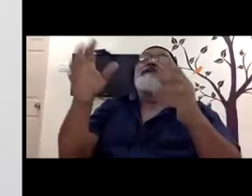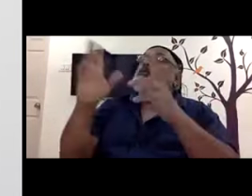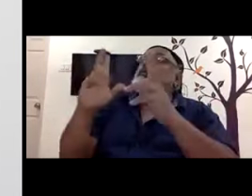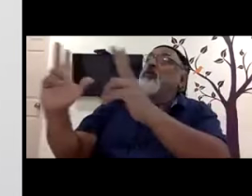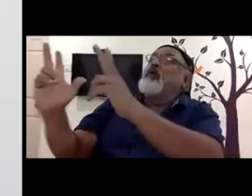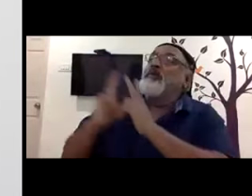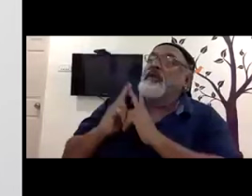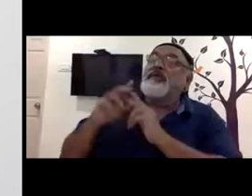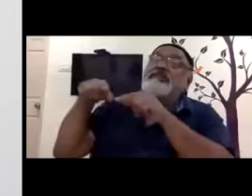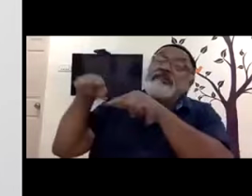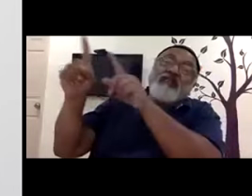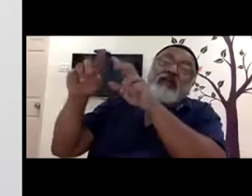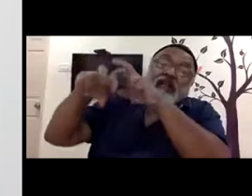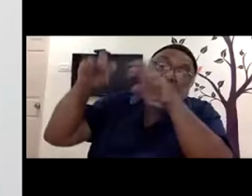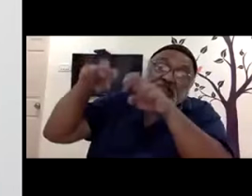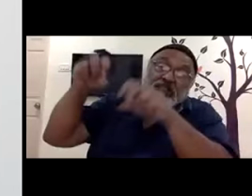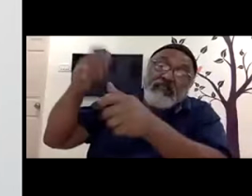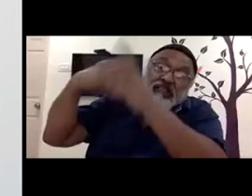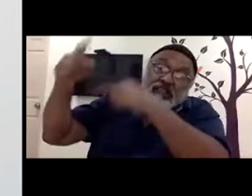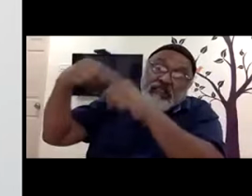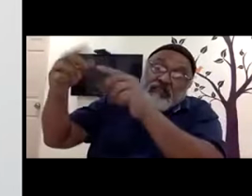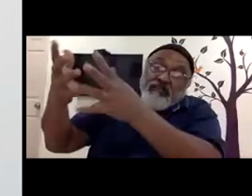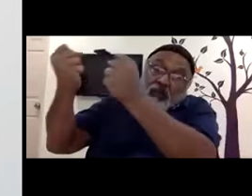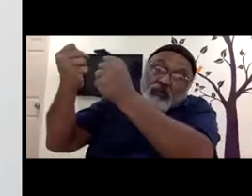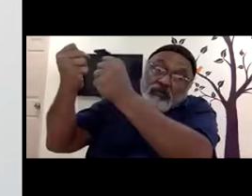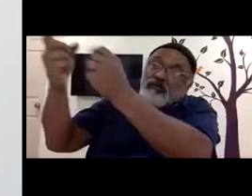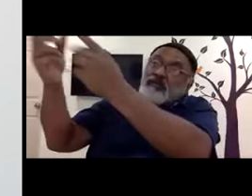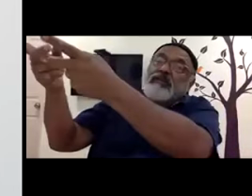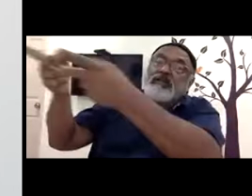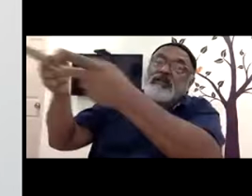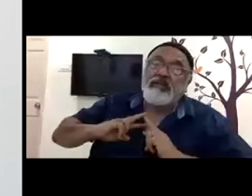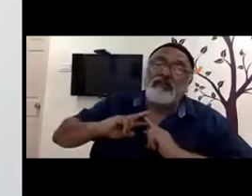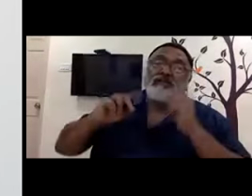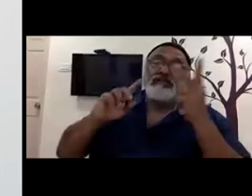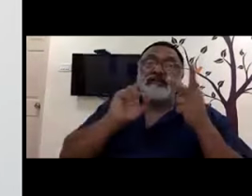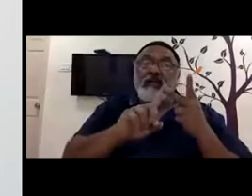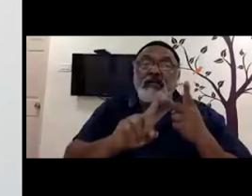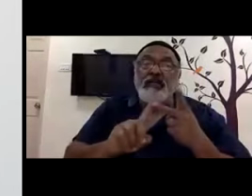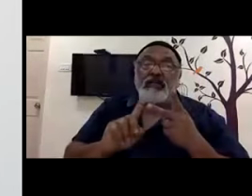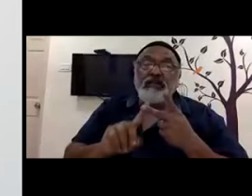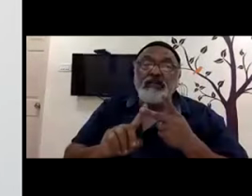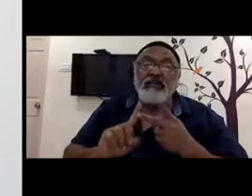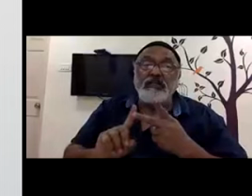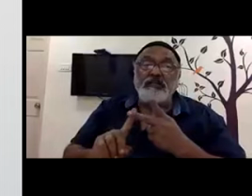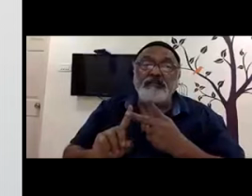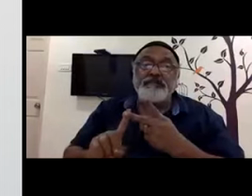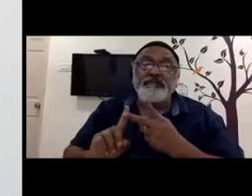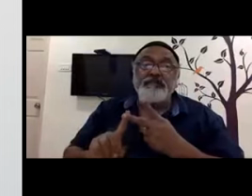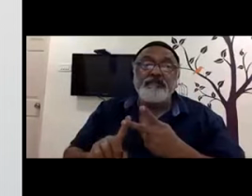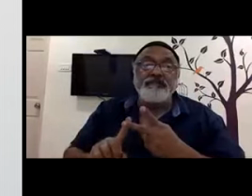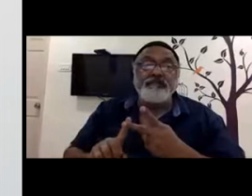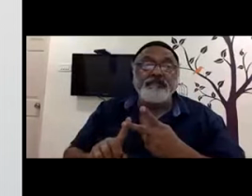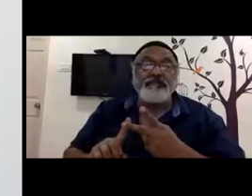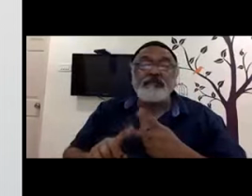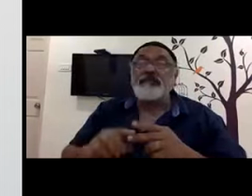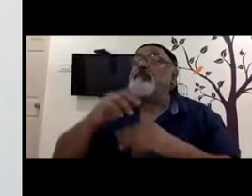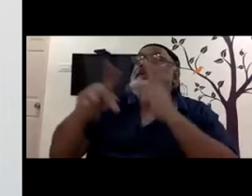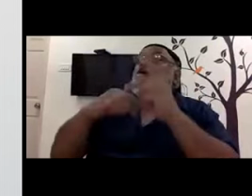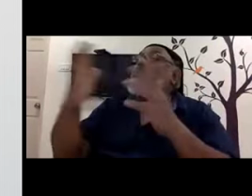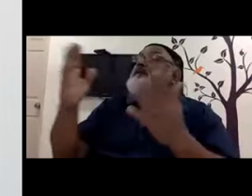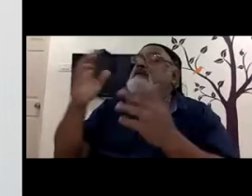we believe in the expert we are listening to. Popular beliefs may be true, may not be true.